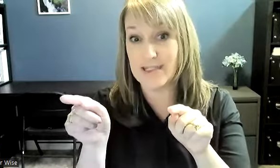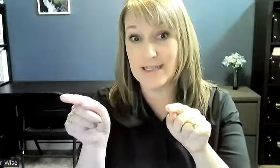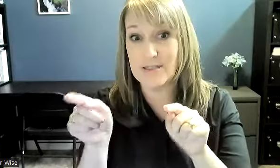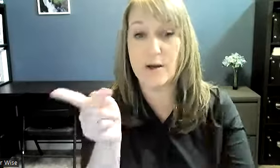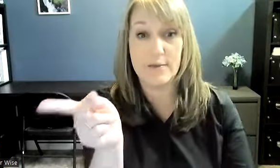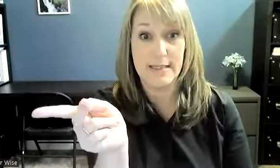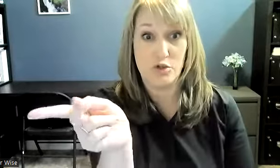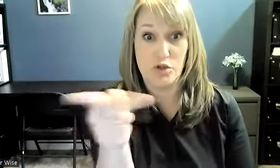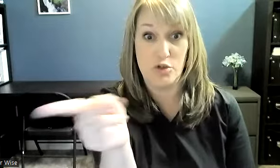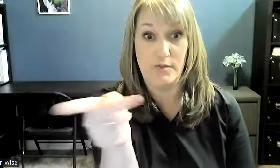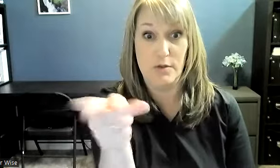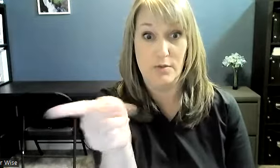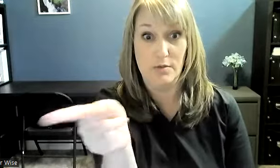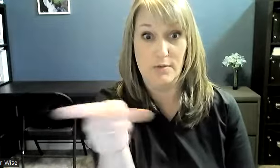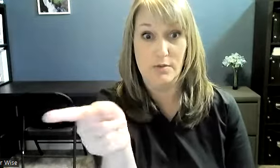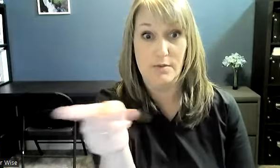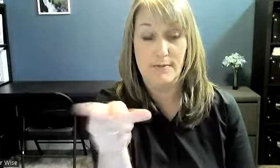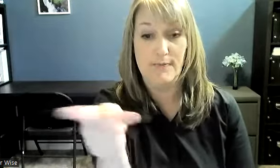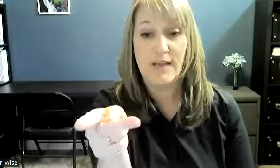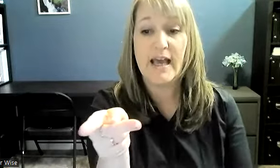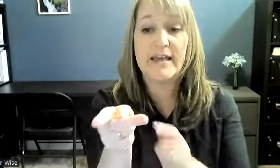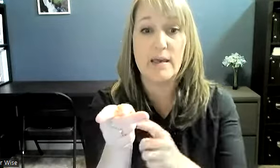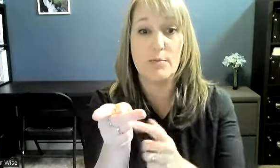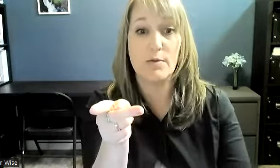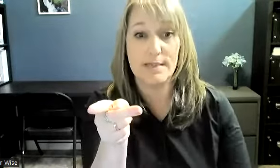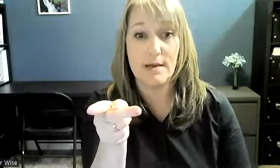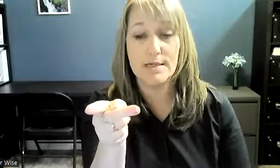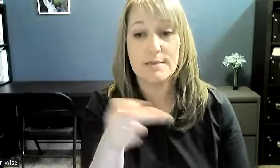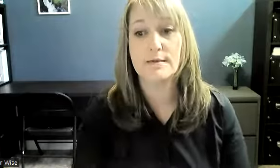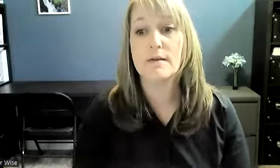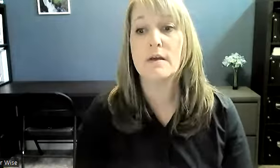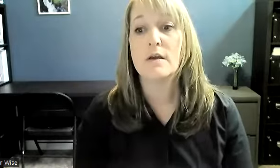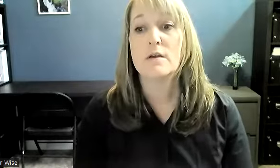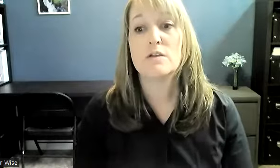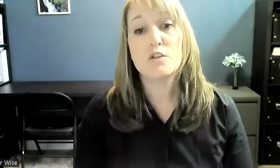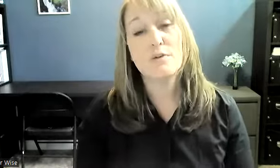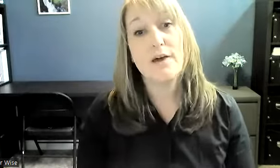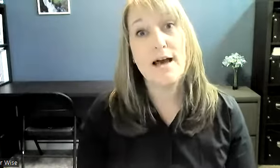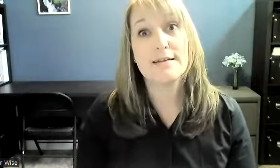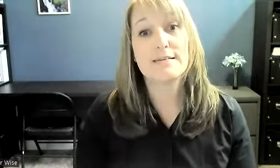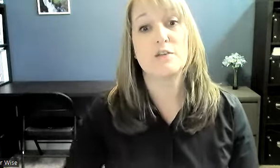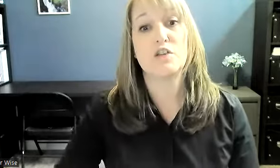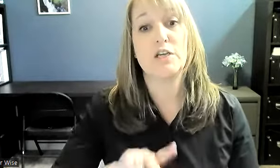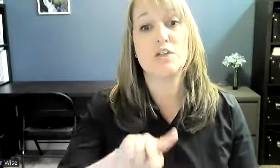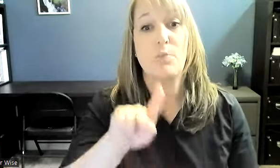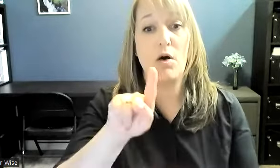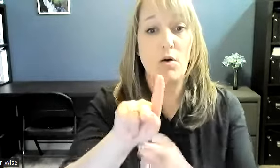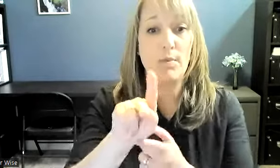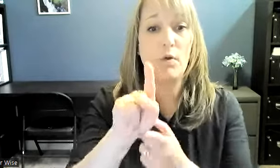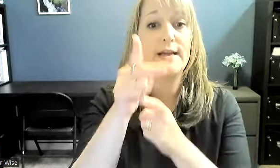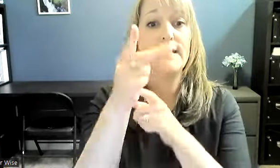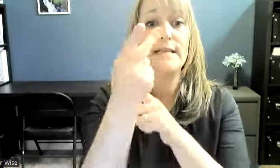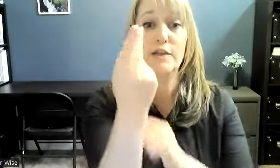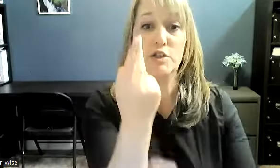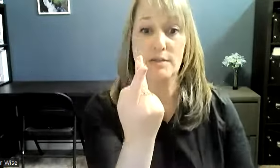next to you, I would say the 2 of you. Again, palm sideways. The 2 of us changes palm orientation a little